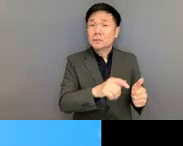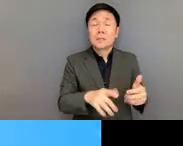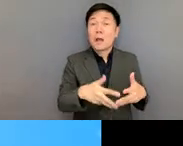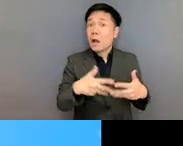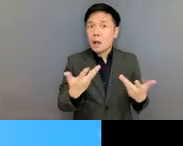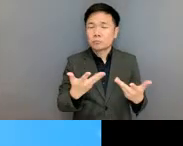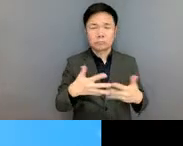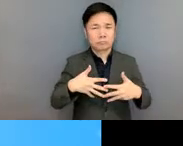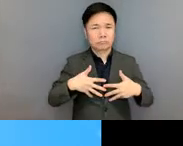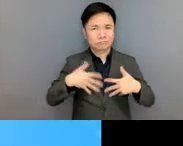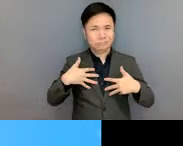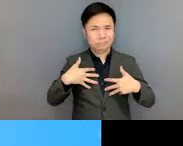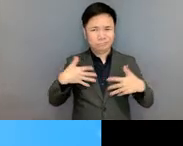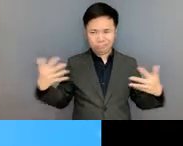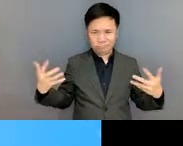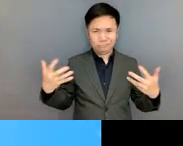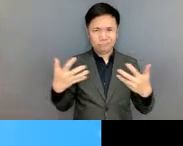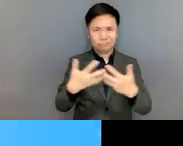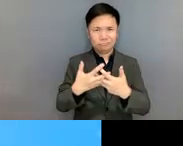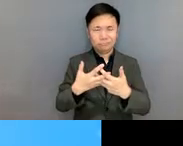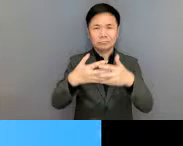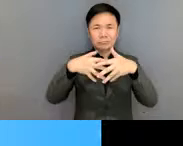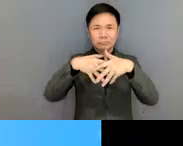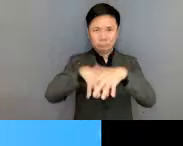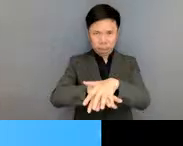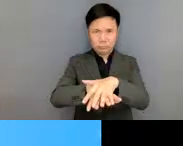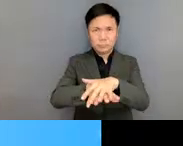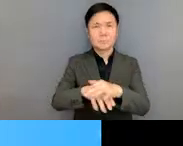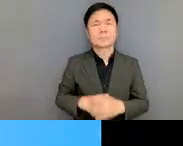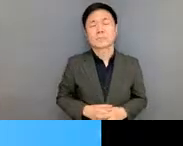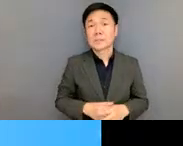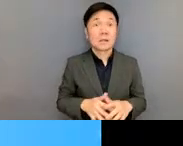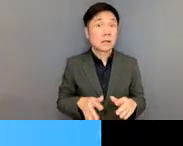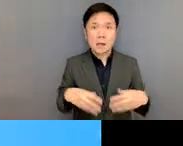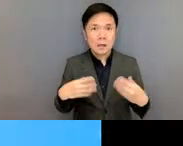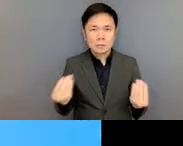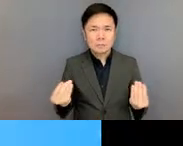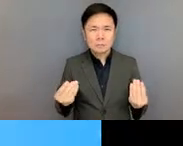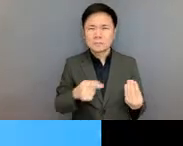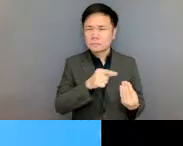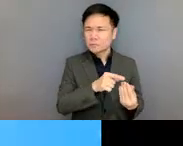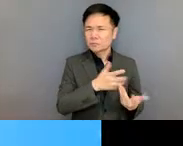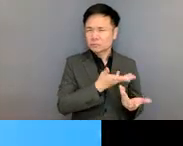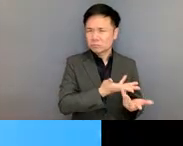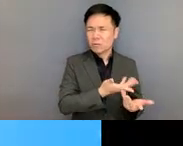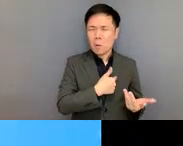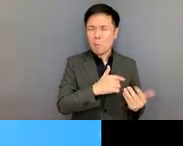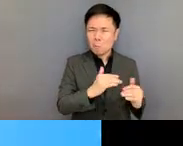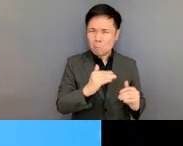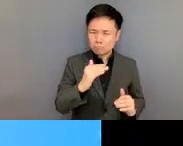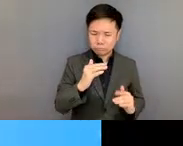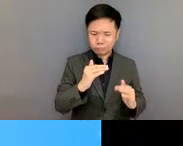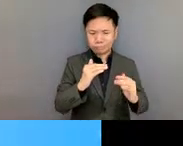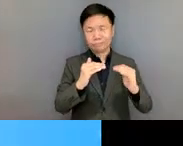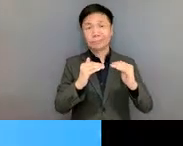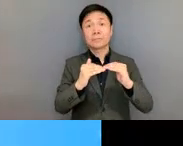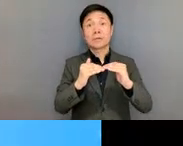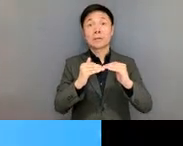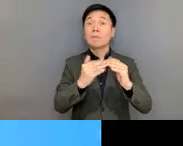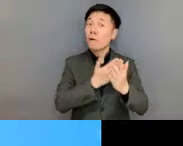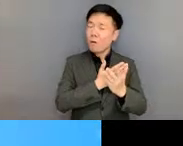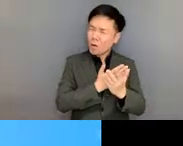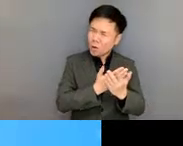a powerful strategy that integrates gender equality into the very fabric